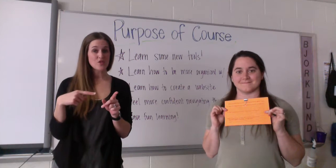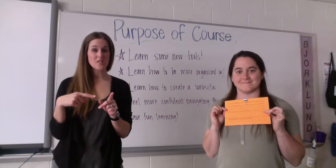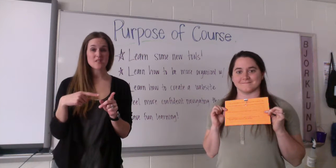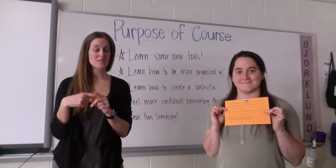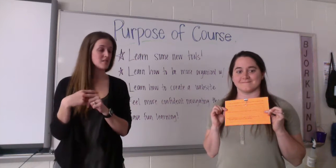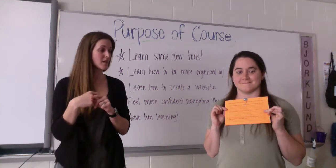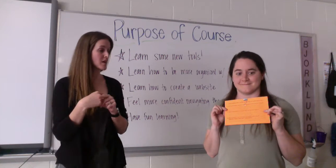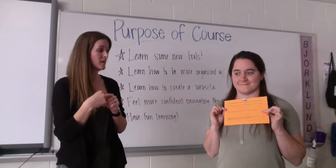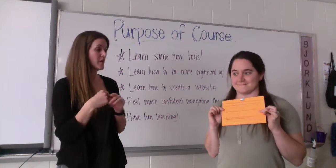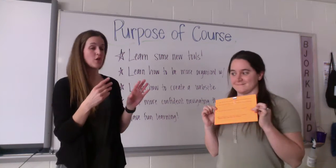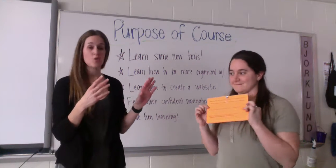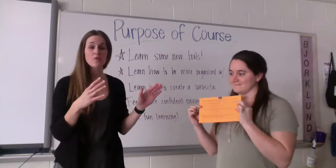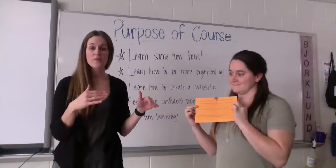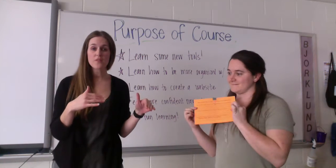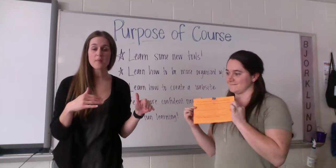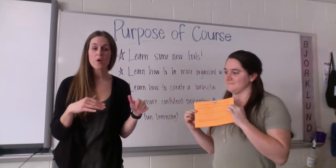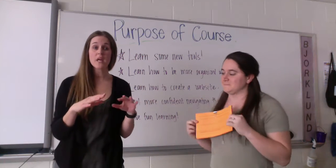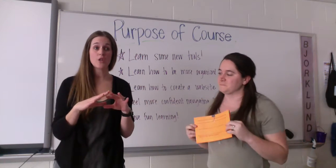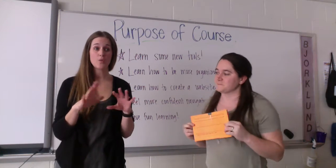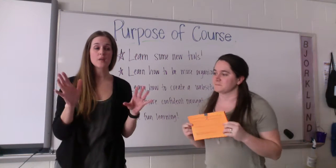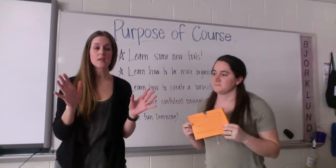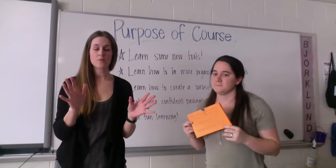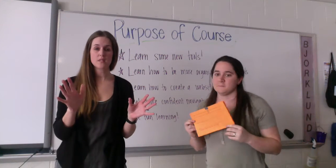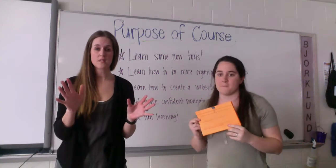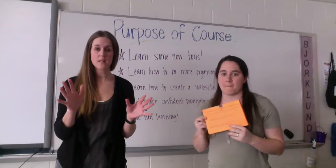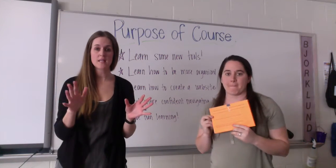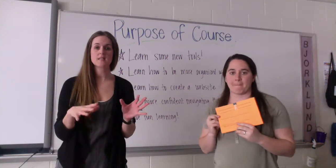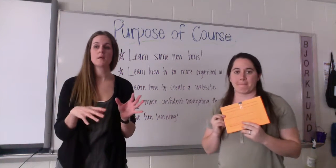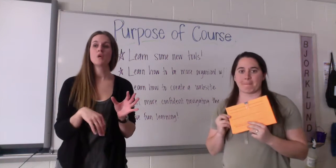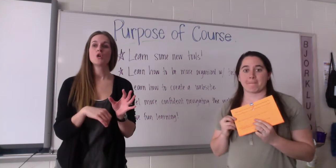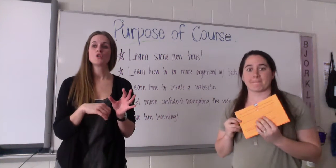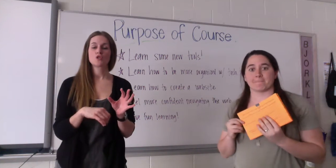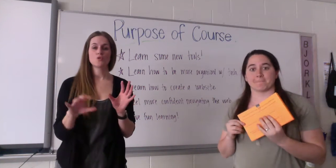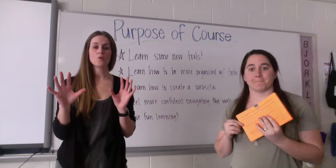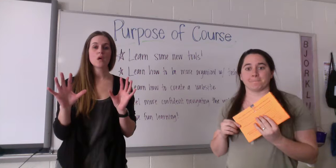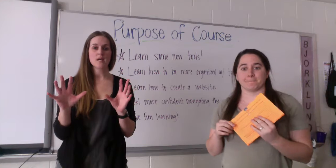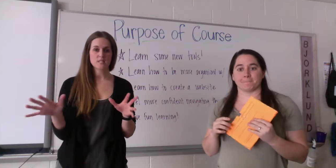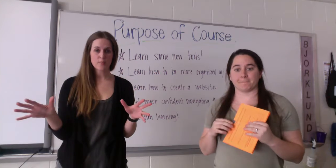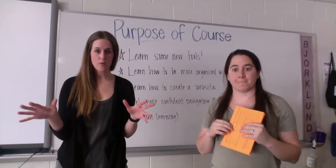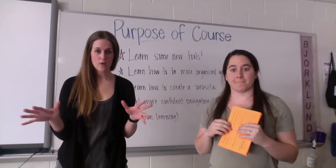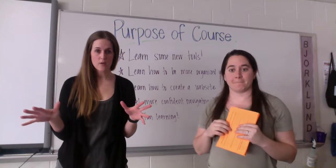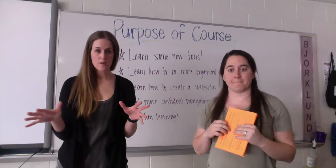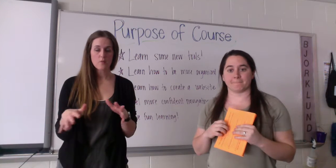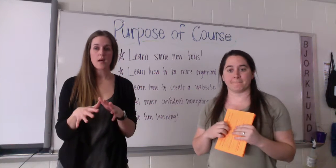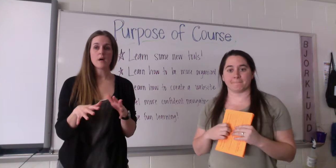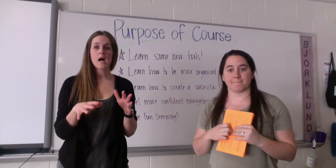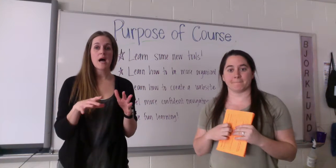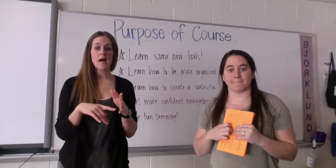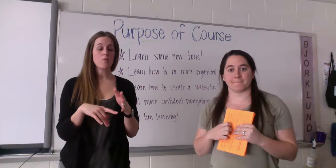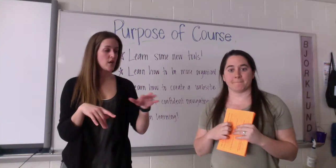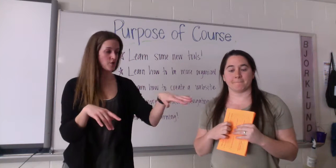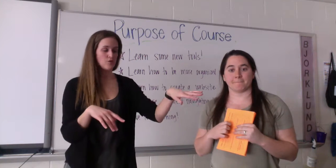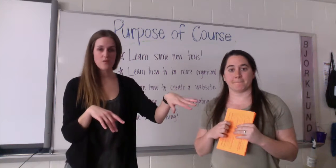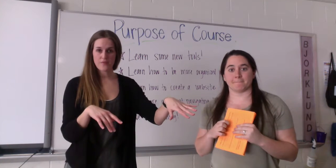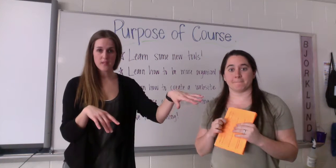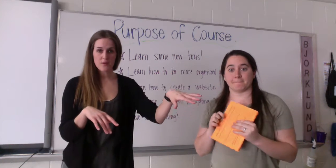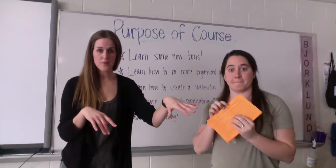sheets. You will fill them out, and you are going to get the rest of this class time to explore the web. I want you to fill out this